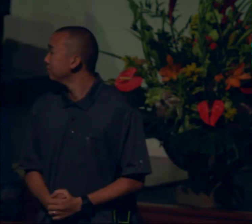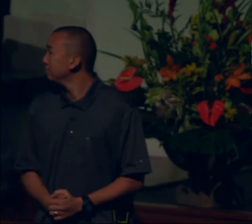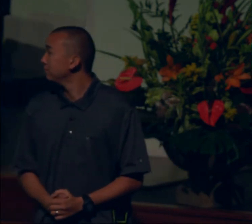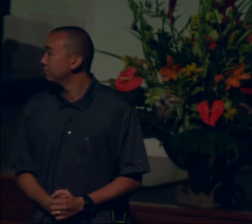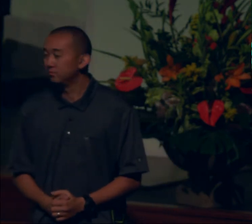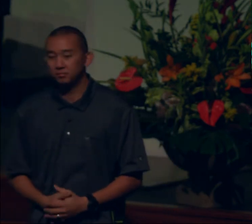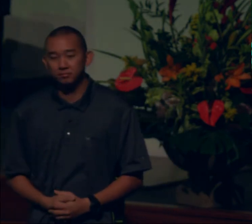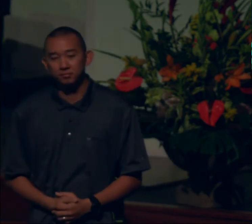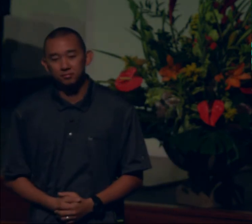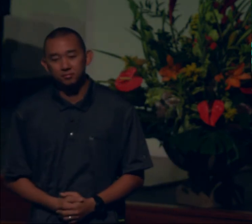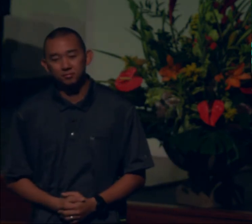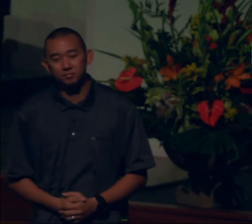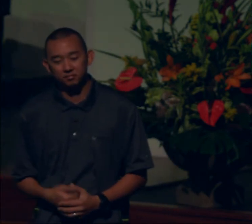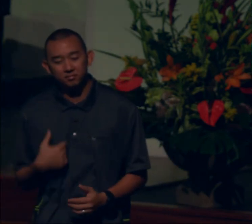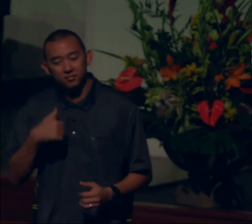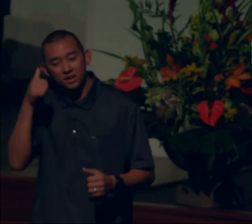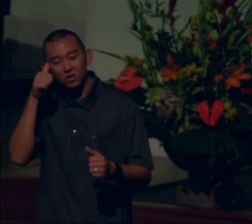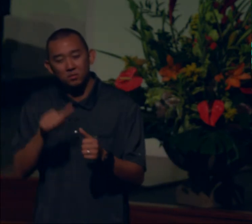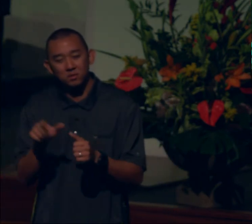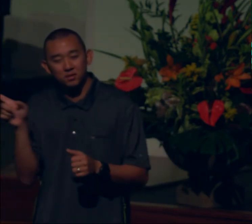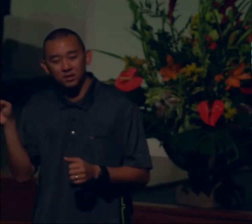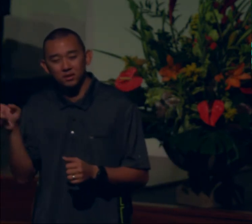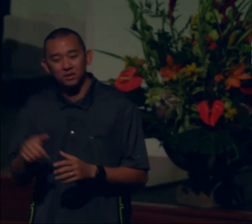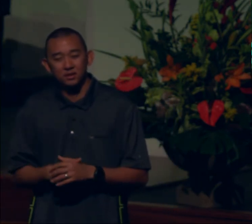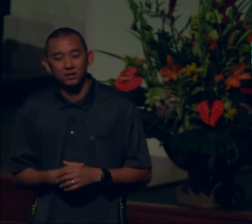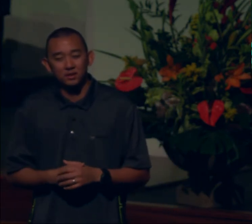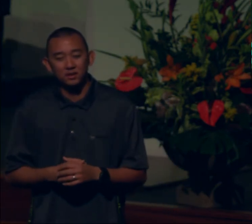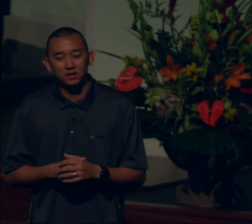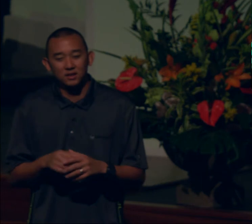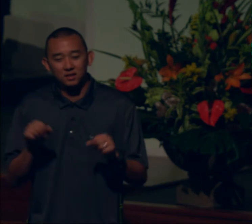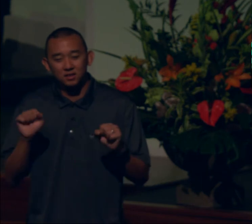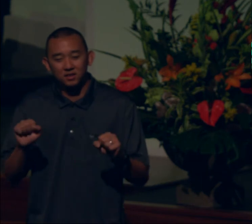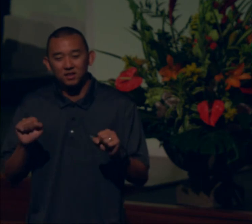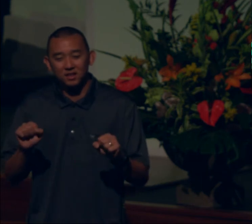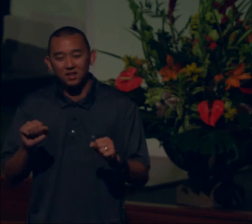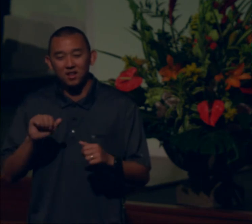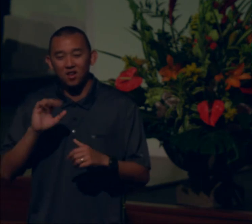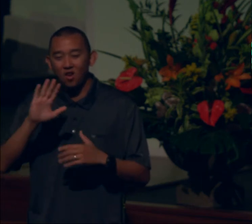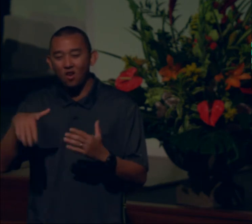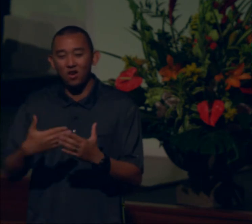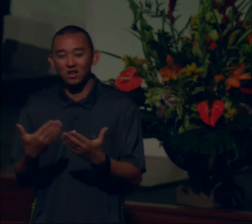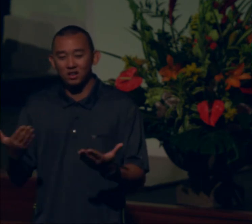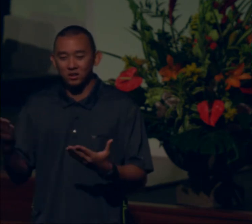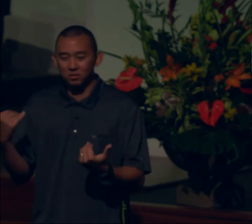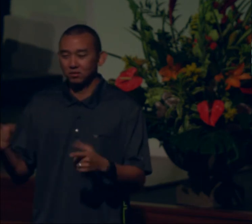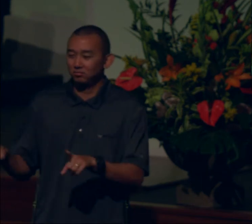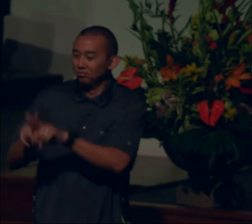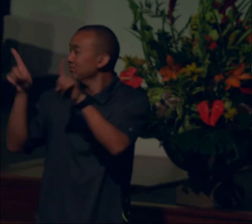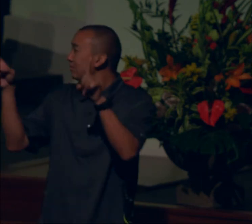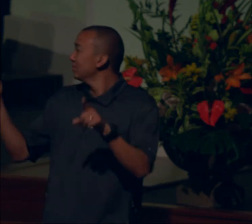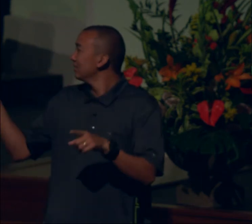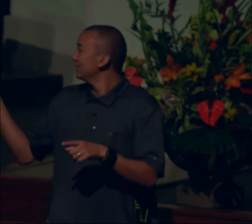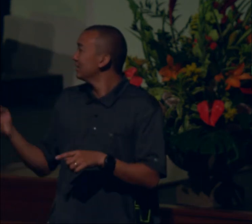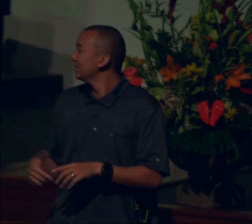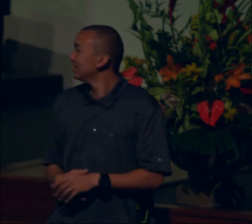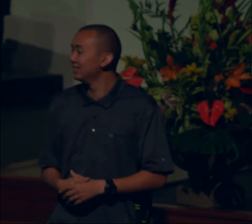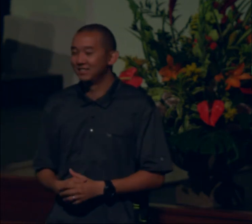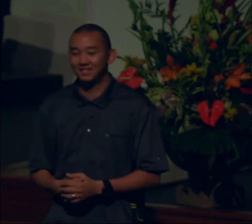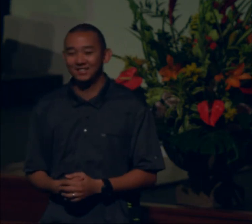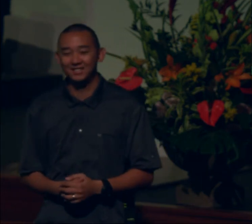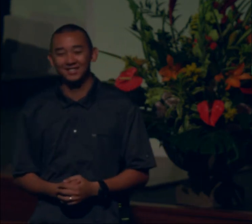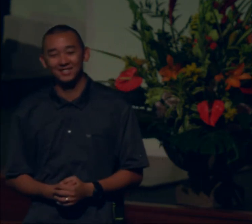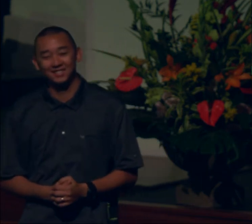You know, I remember that you're capable of all things, Tom. Come on, you and I try. Come on, Tom. Sean couldn't go. You